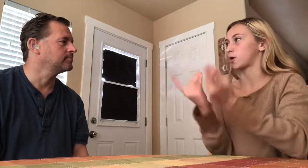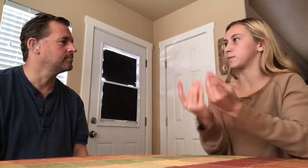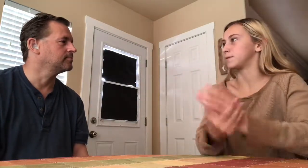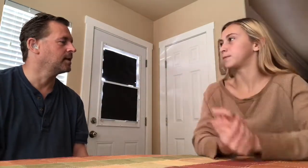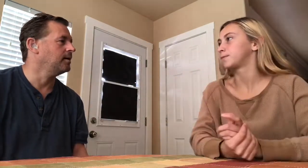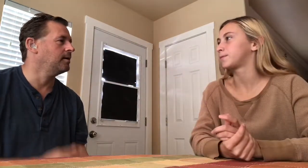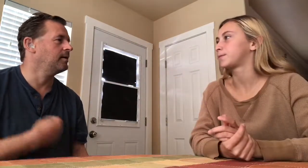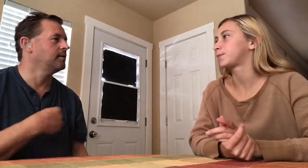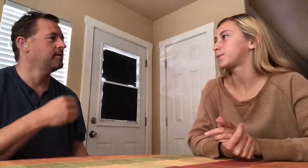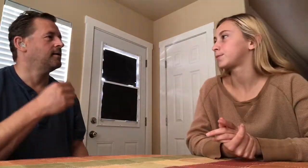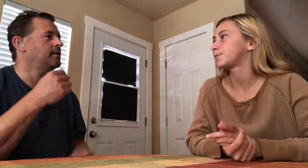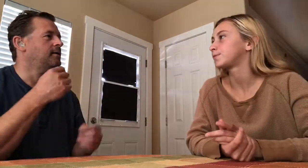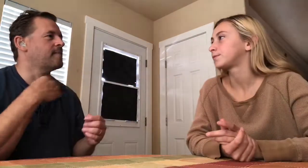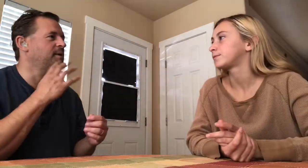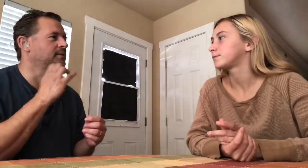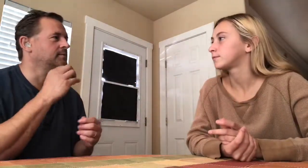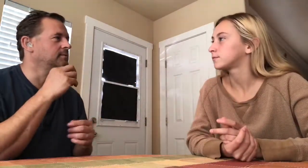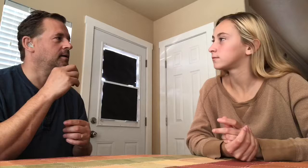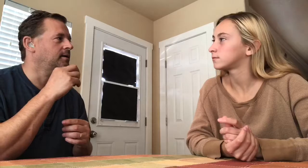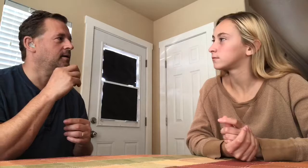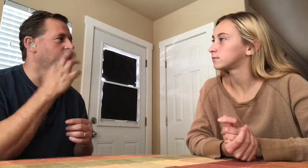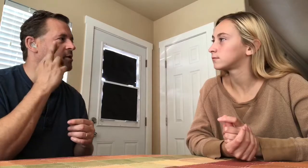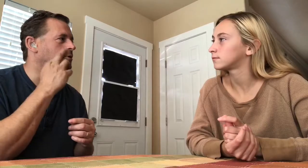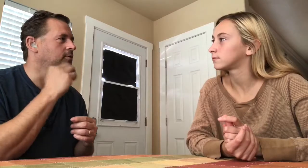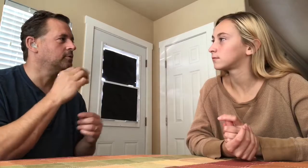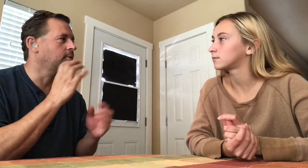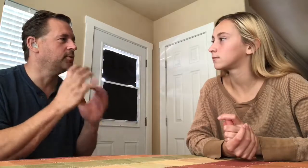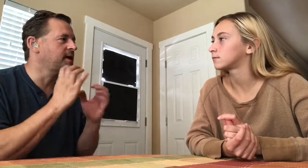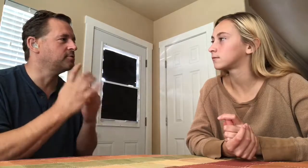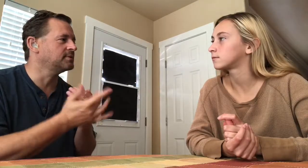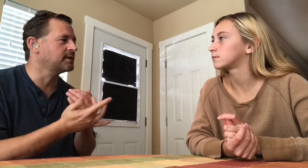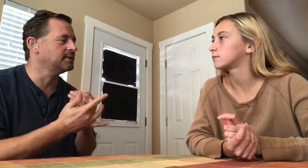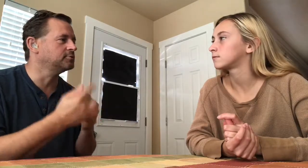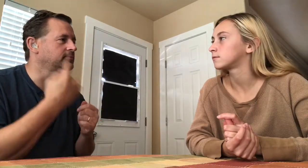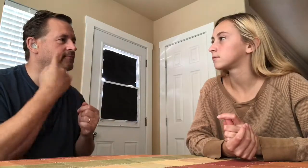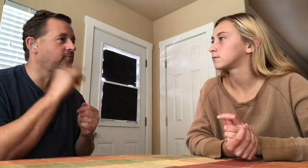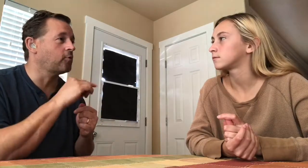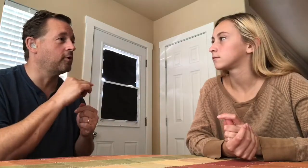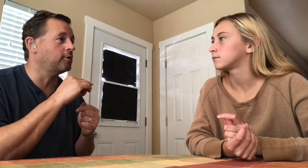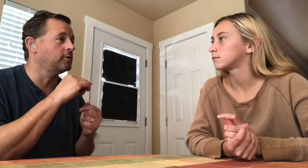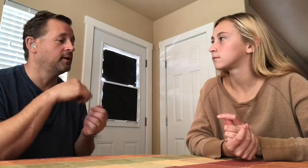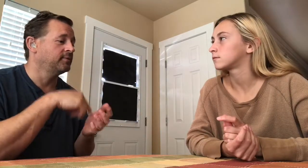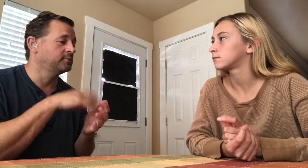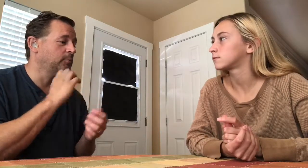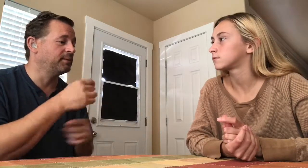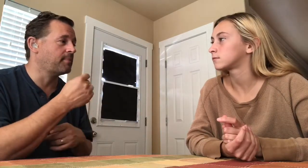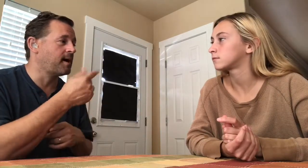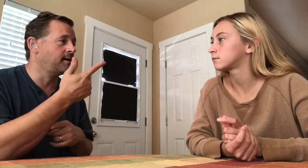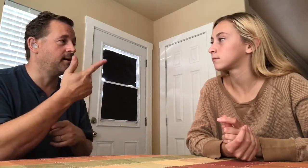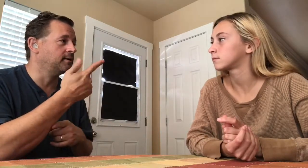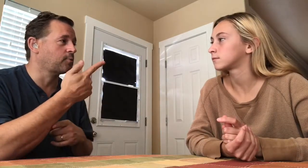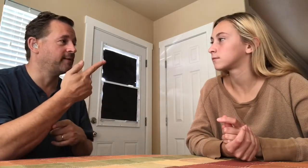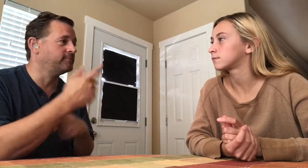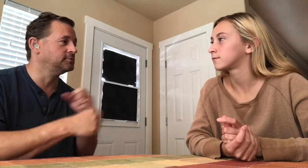department? I've been a radio communication technician for, this would be my 21st